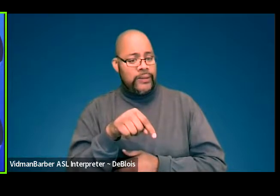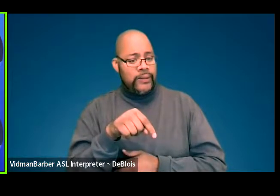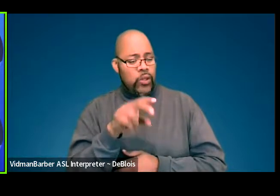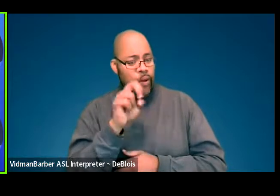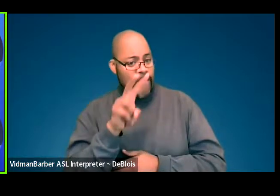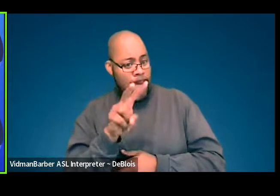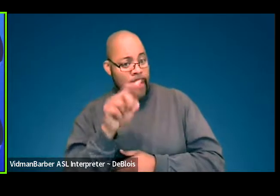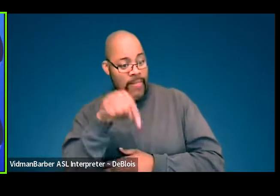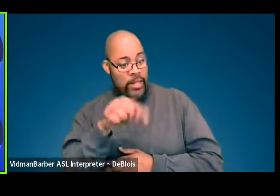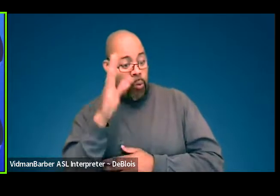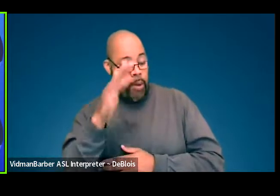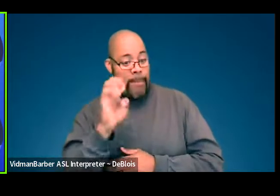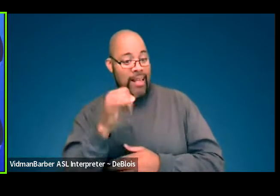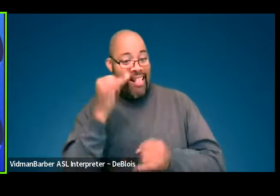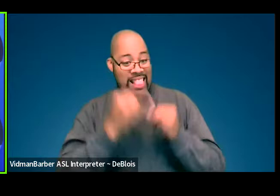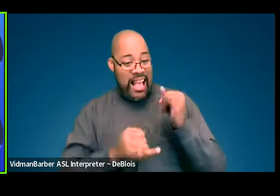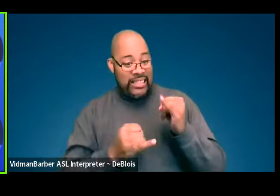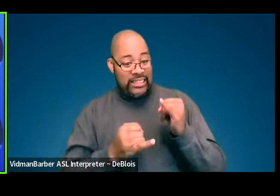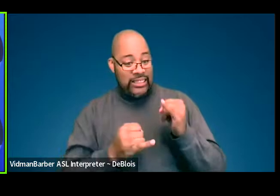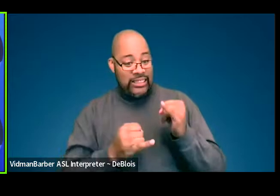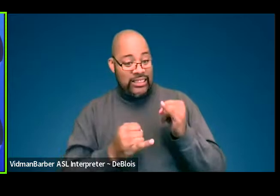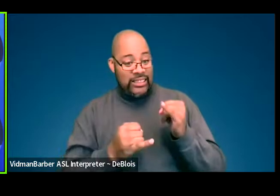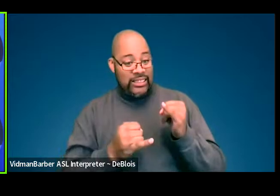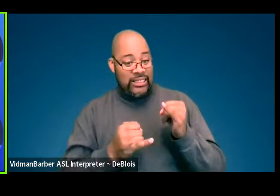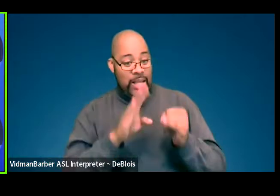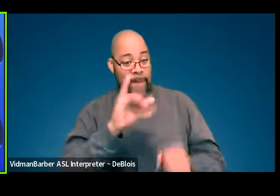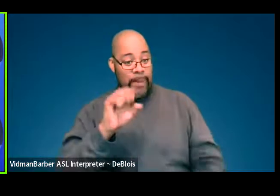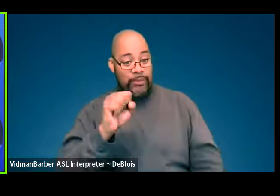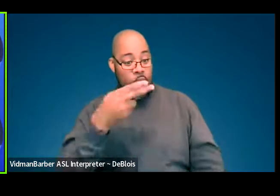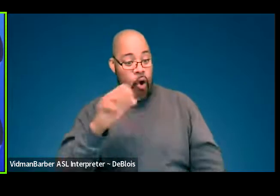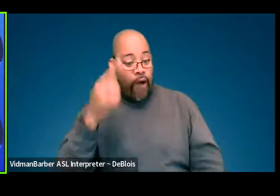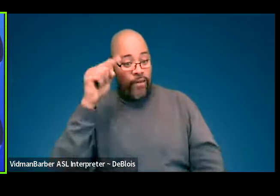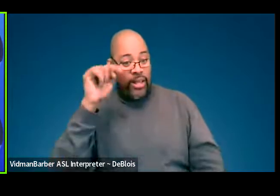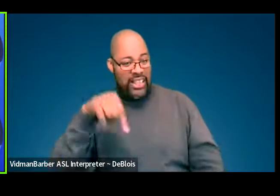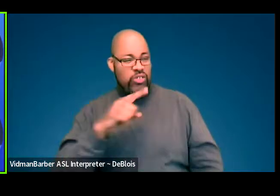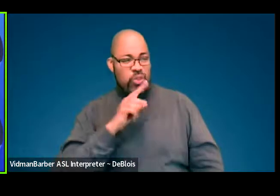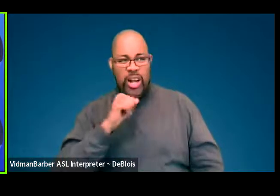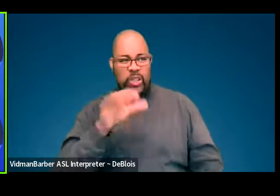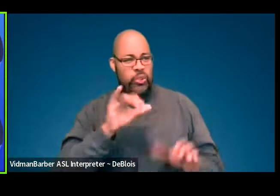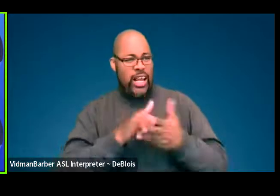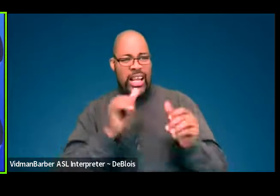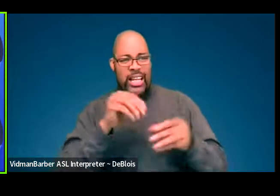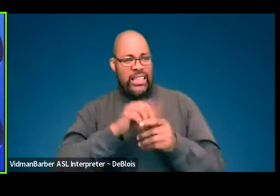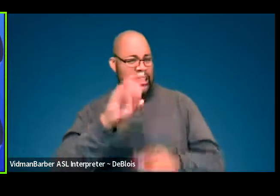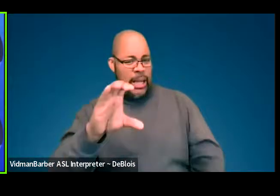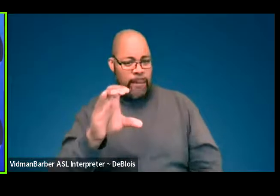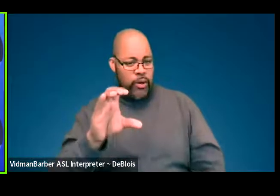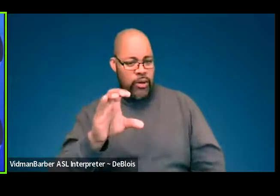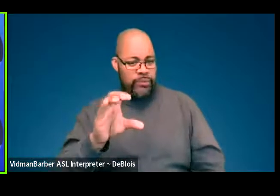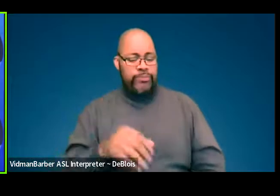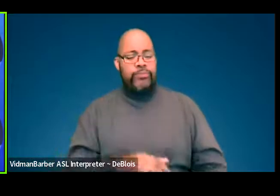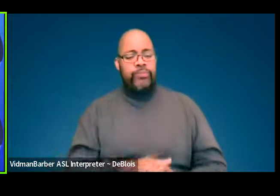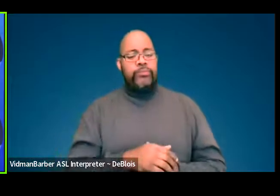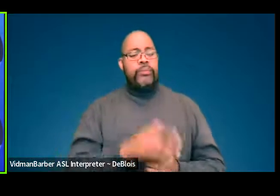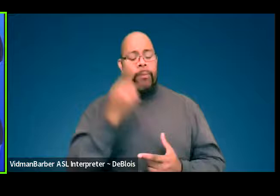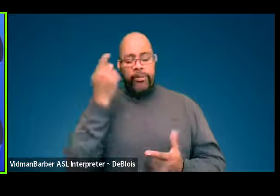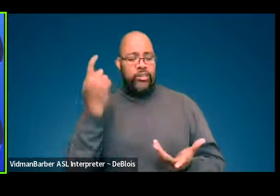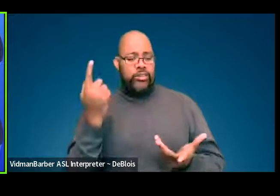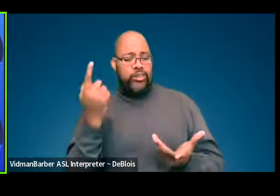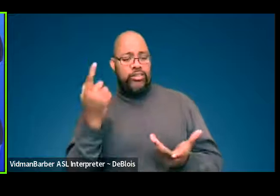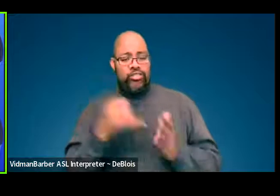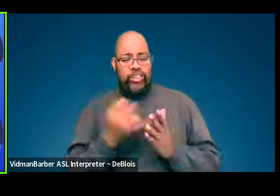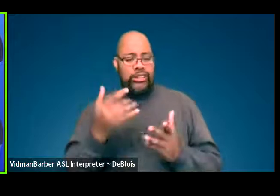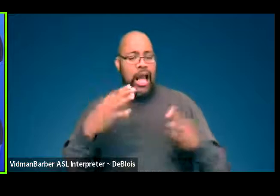November. Yeah, this will be the last BIMS Hall for the year. I'm pretty sure we're not going to be doing it in December, simply because